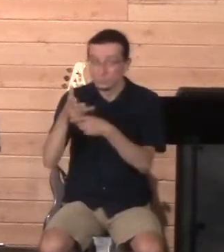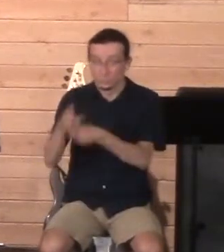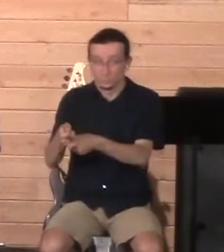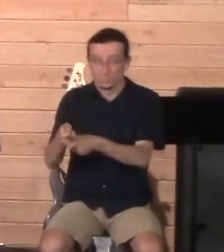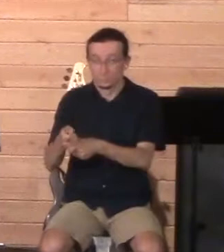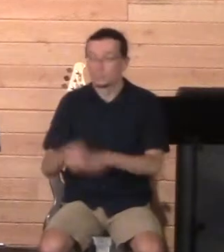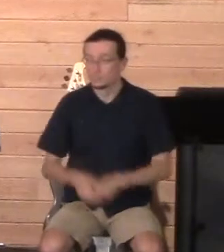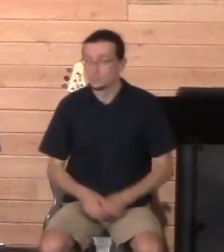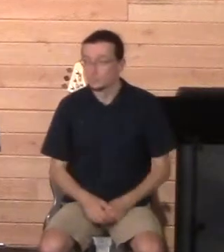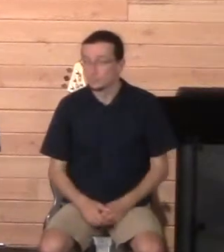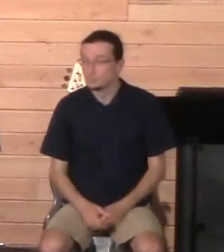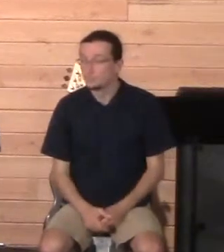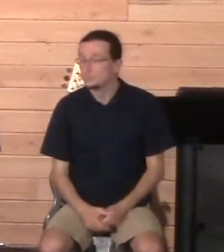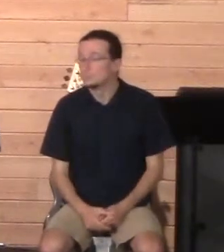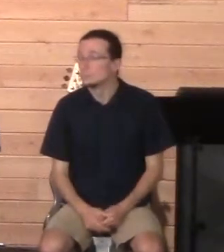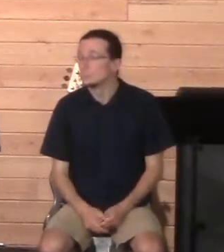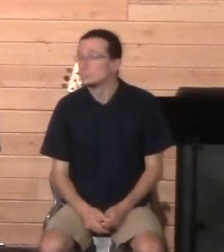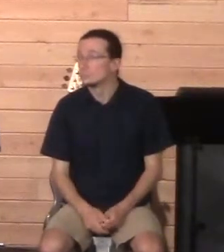I